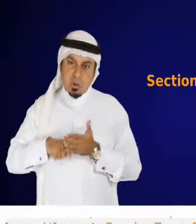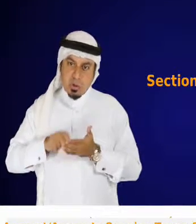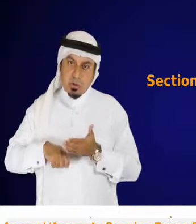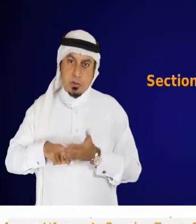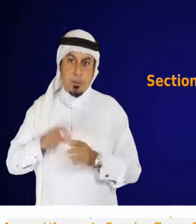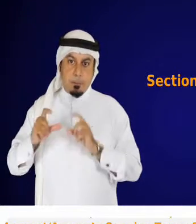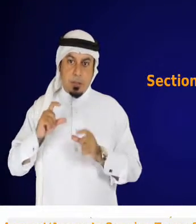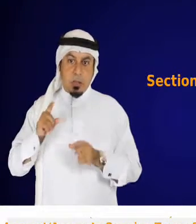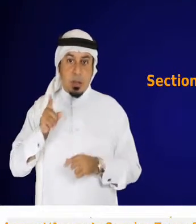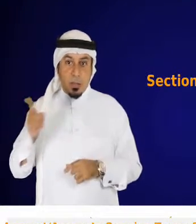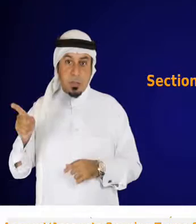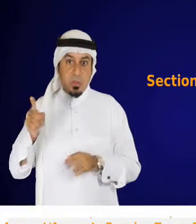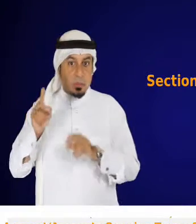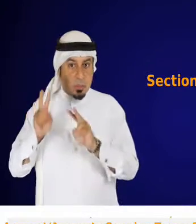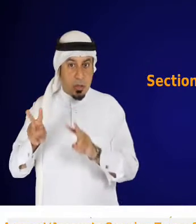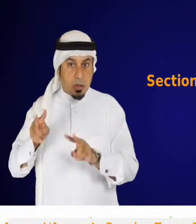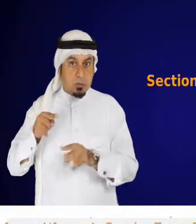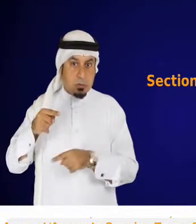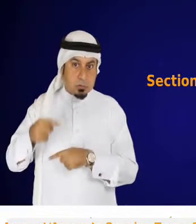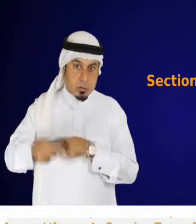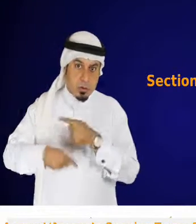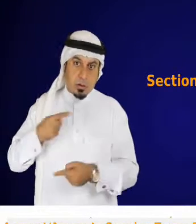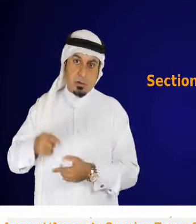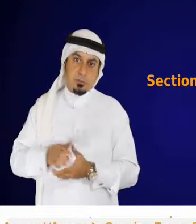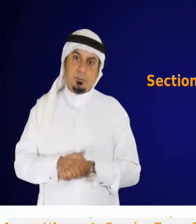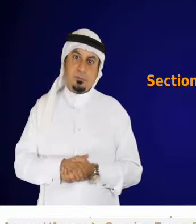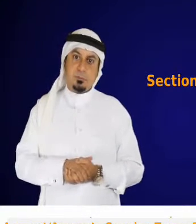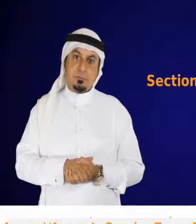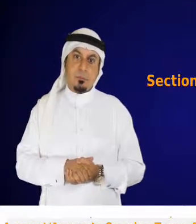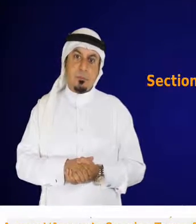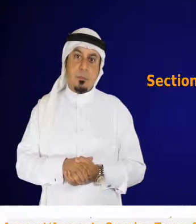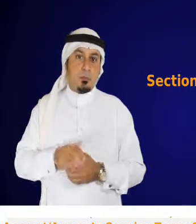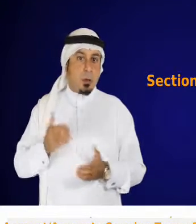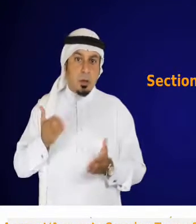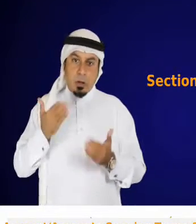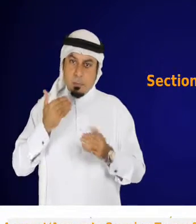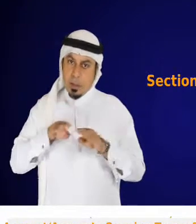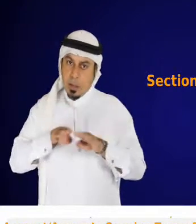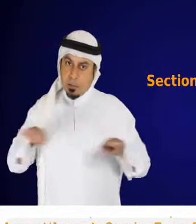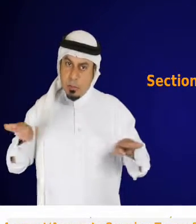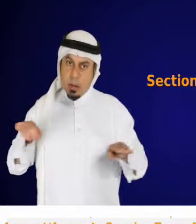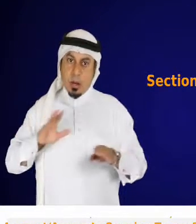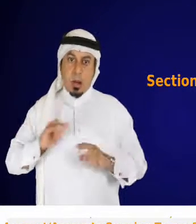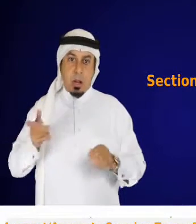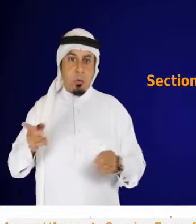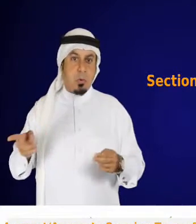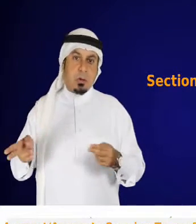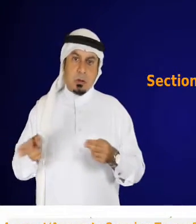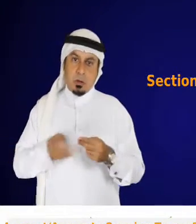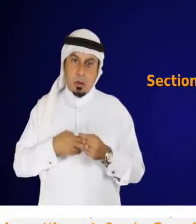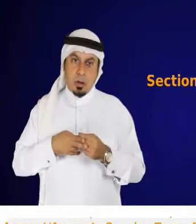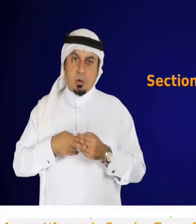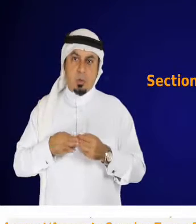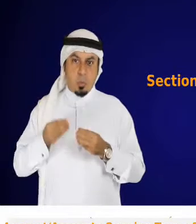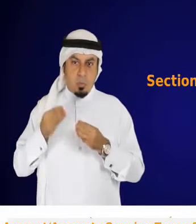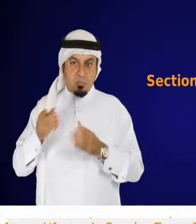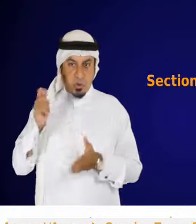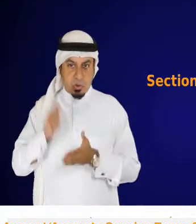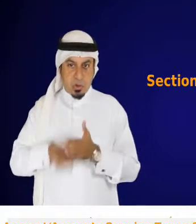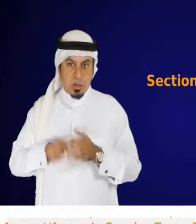records, which shall remain valid unless it is amended or cancelled as per the procedures that the bank may determine.